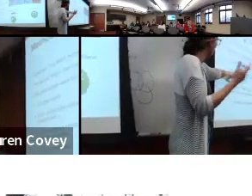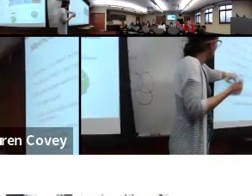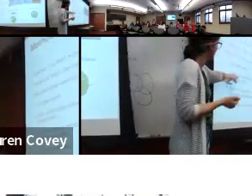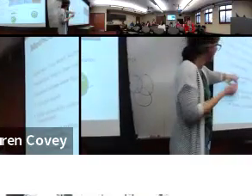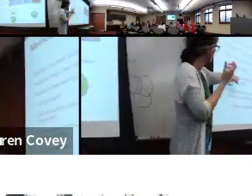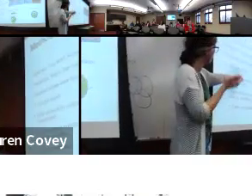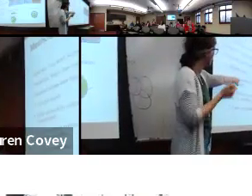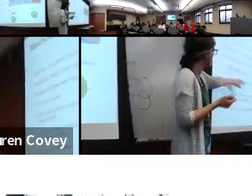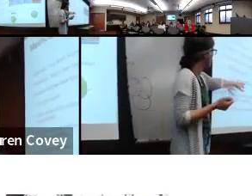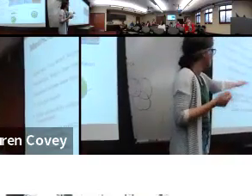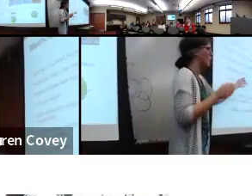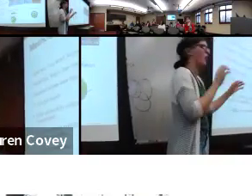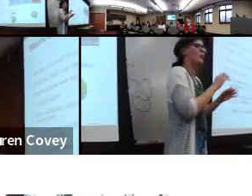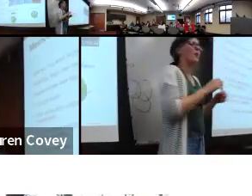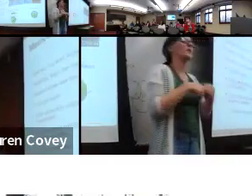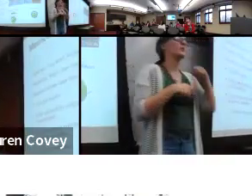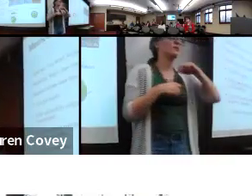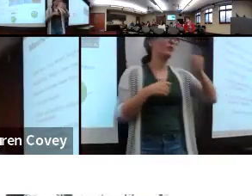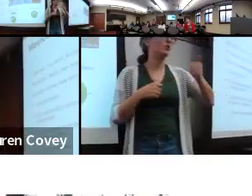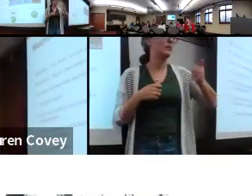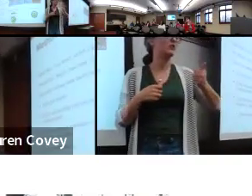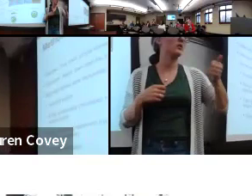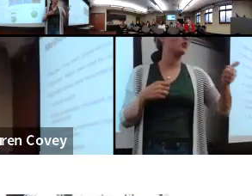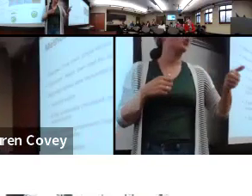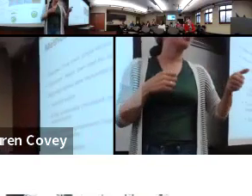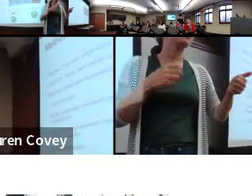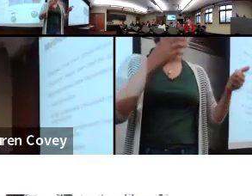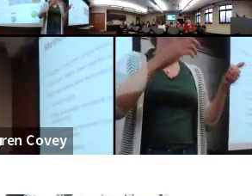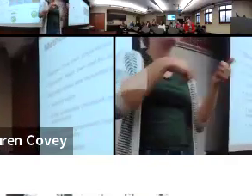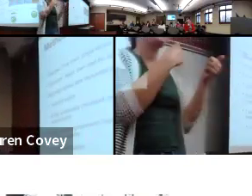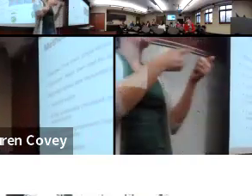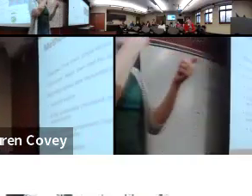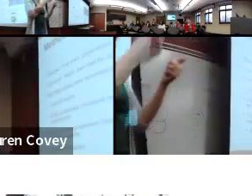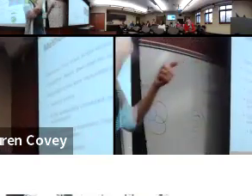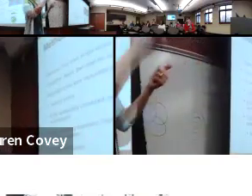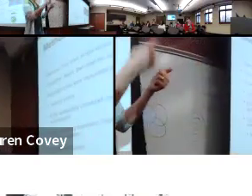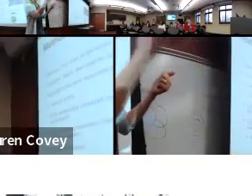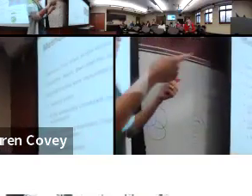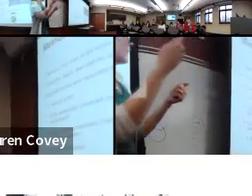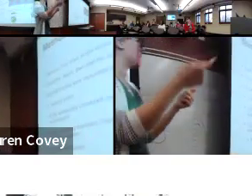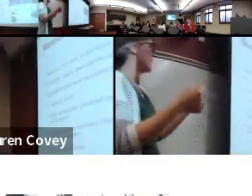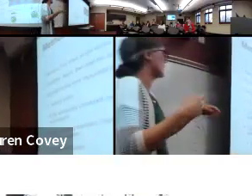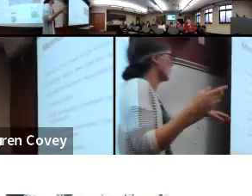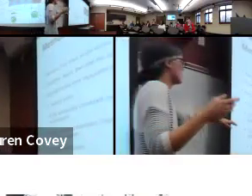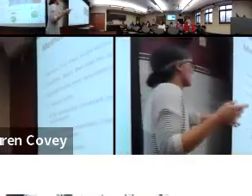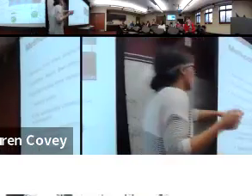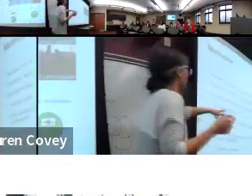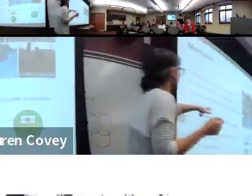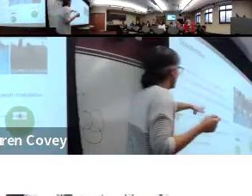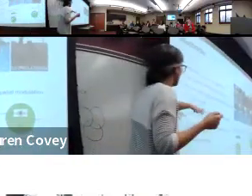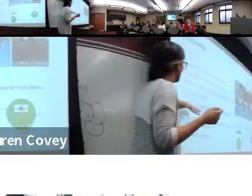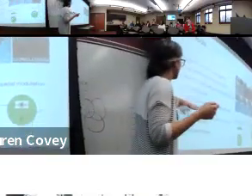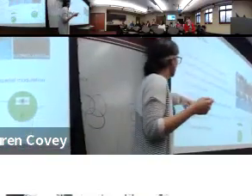they had dropped the overt reference. We coded whether it was the first mention, the introduction, whether they had kept talking about that thing that was